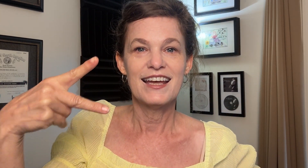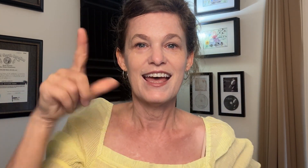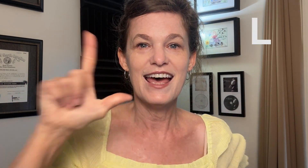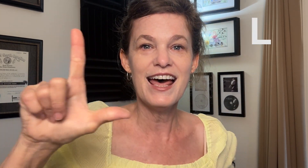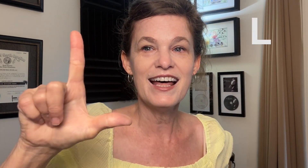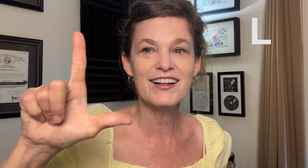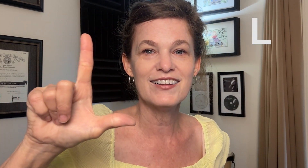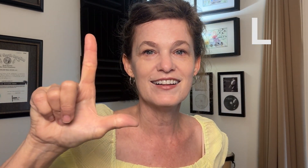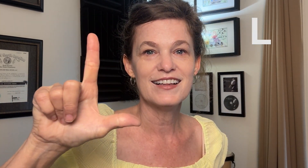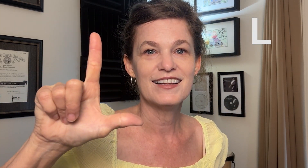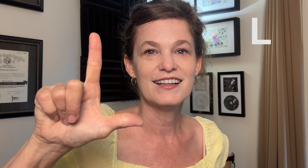L,